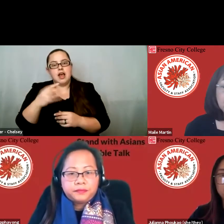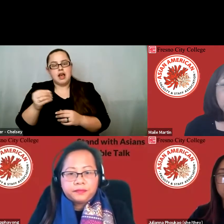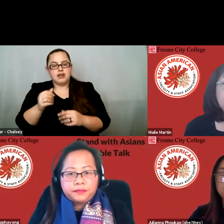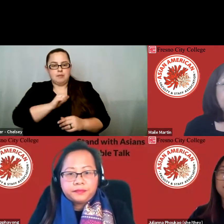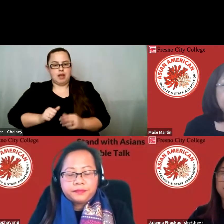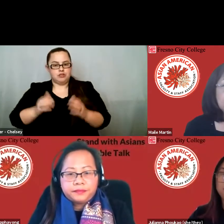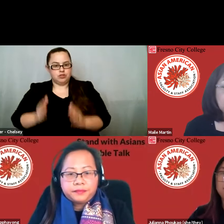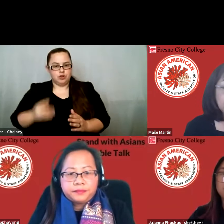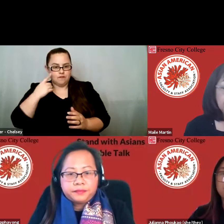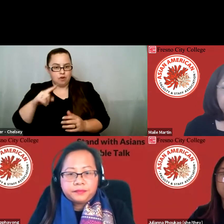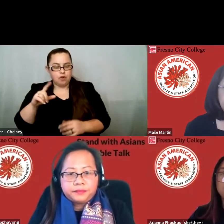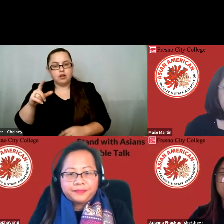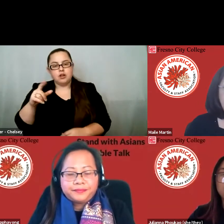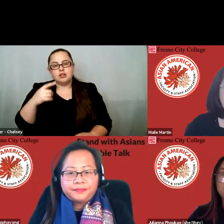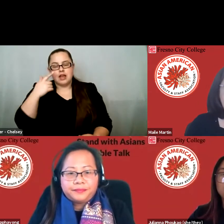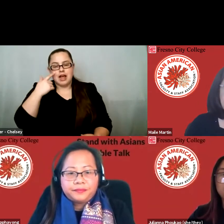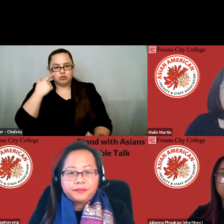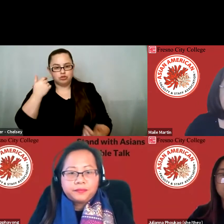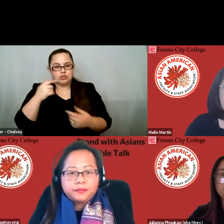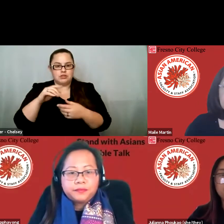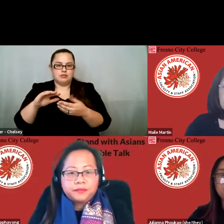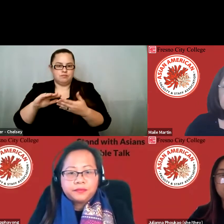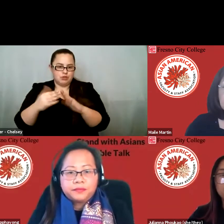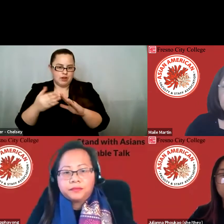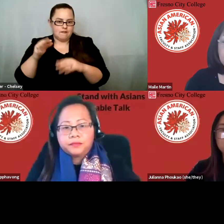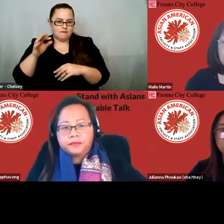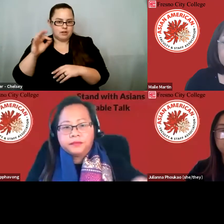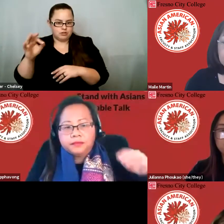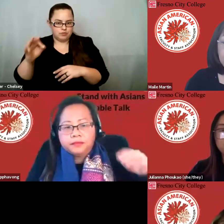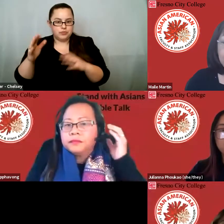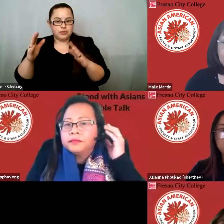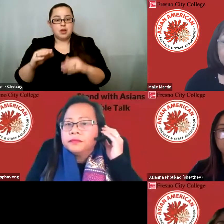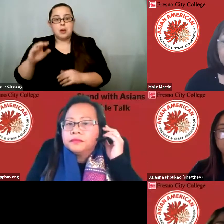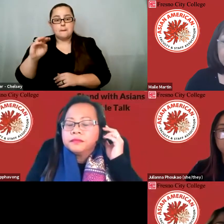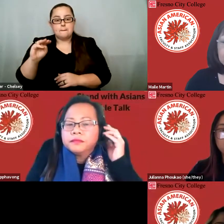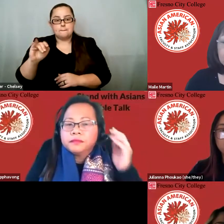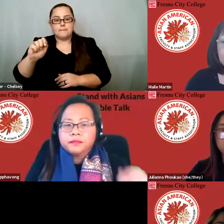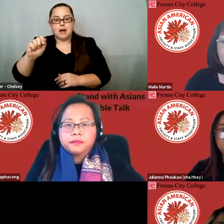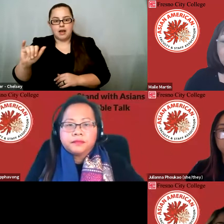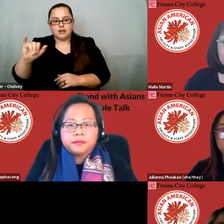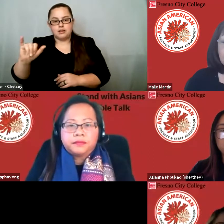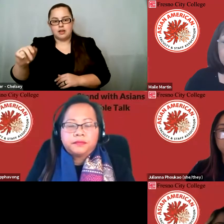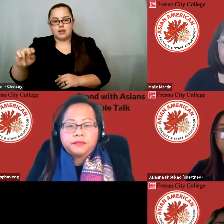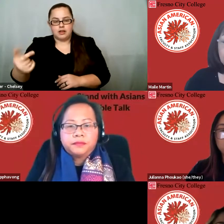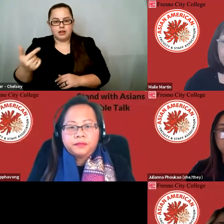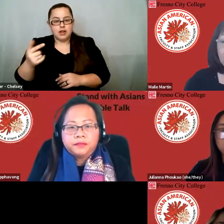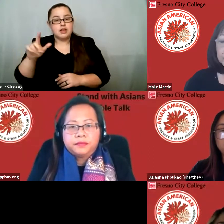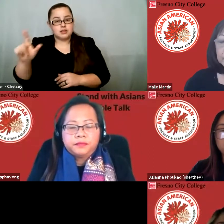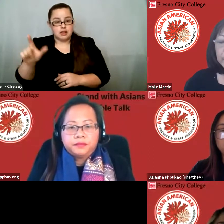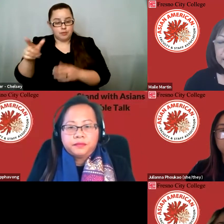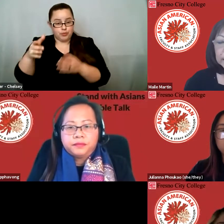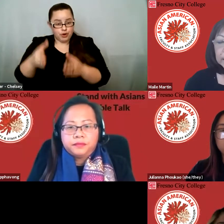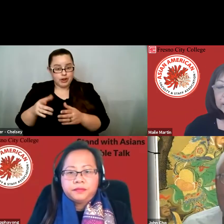American community of Fresno. Mai Yang is a system librarian and the liaison librarian for the